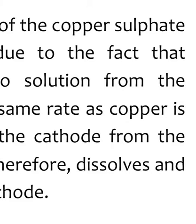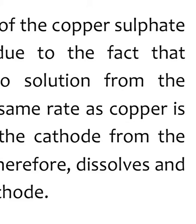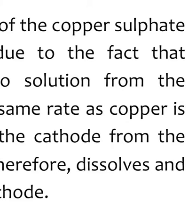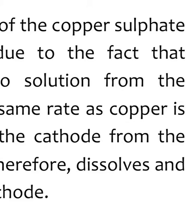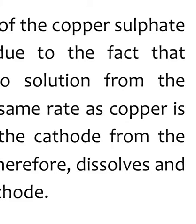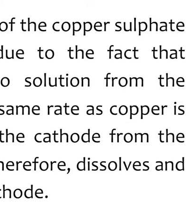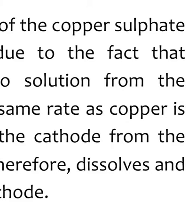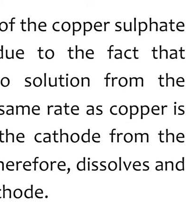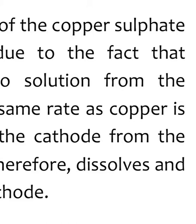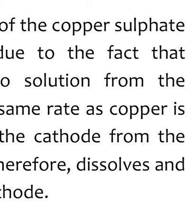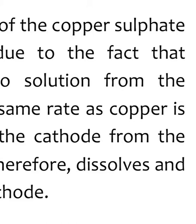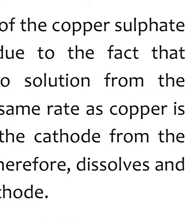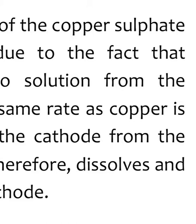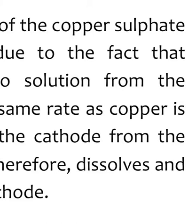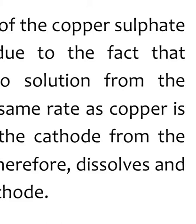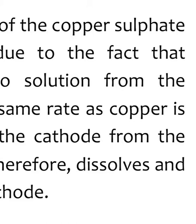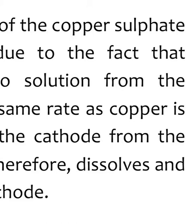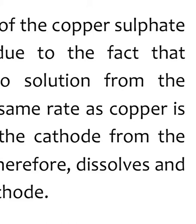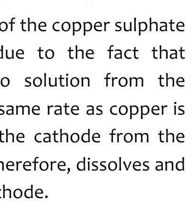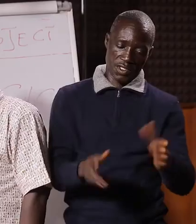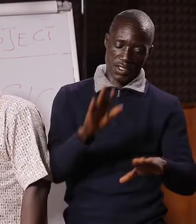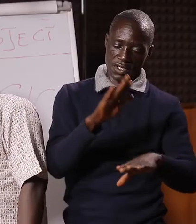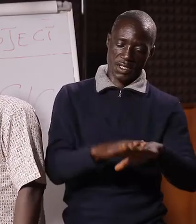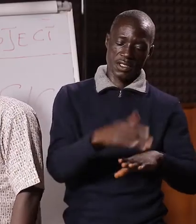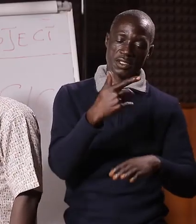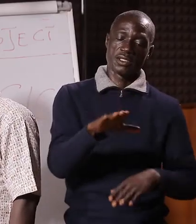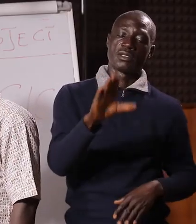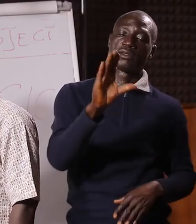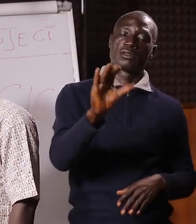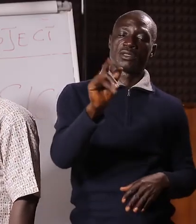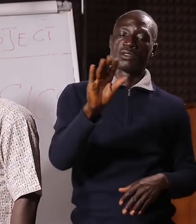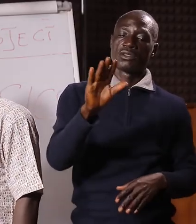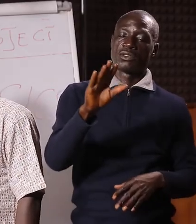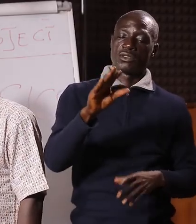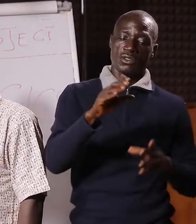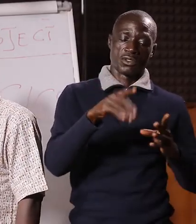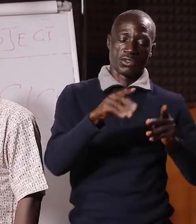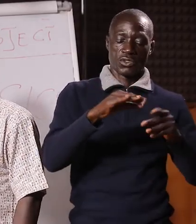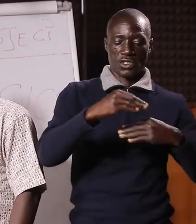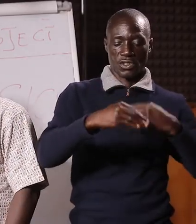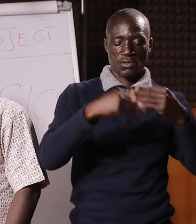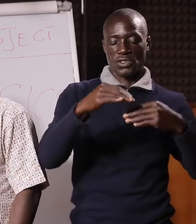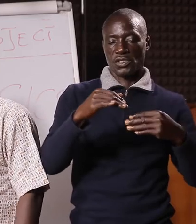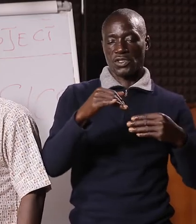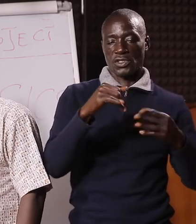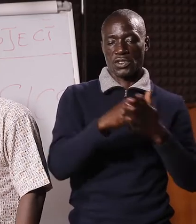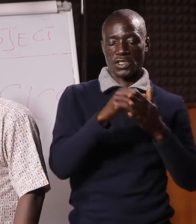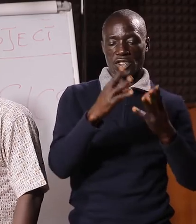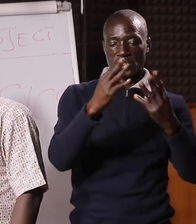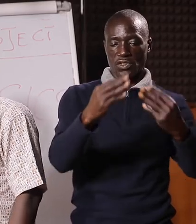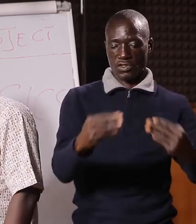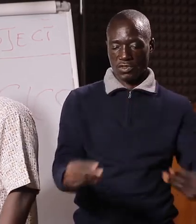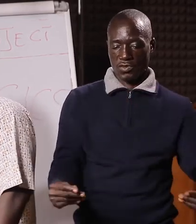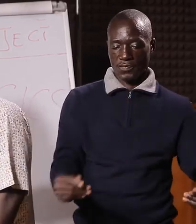dissolves and is deposited at the cathode. So during the process, what happens is the anode is being